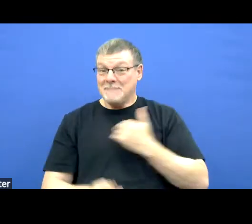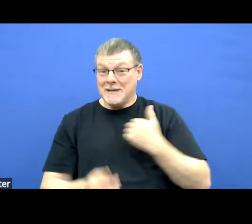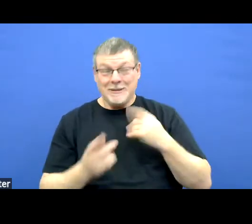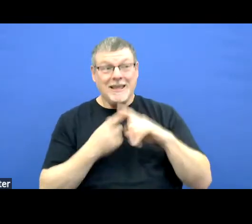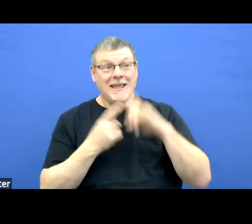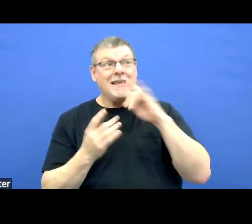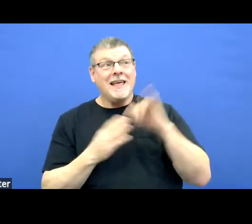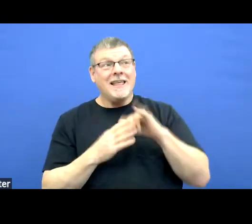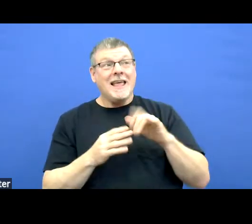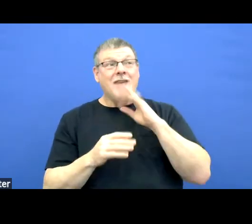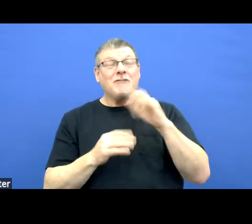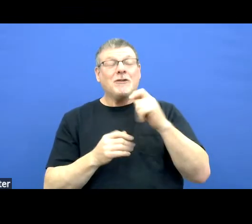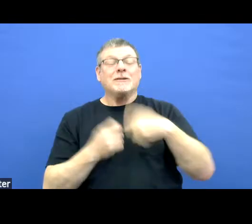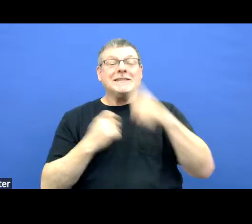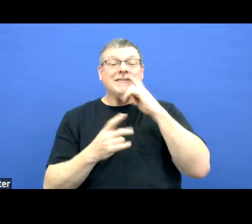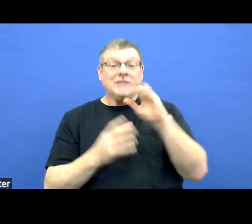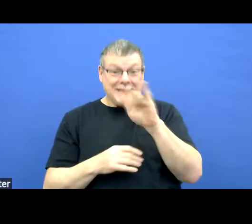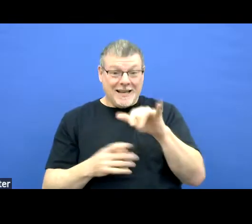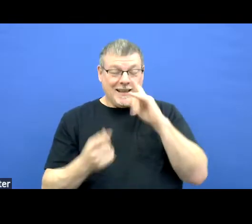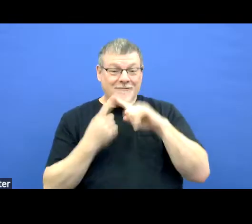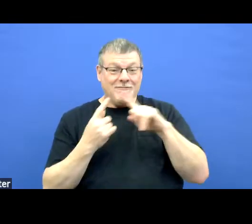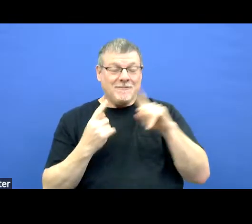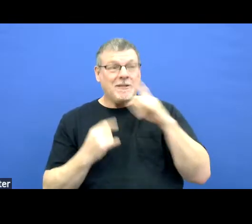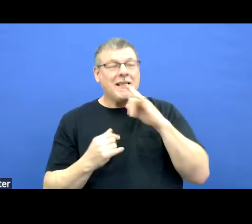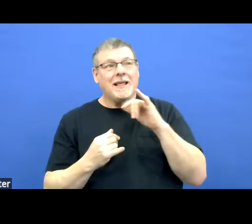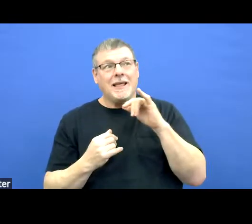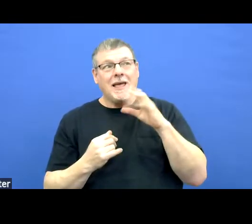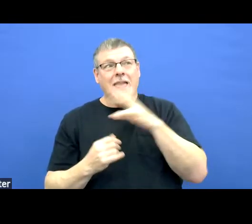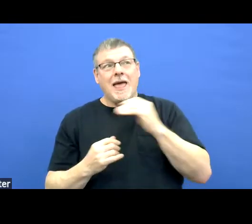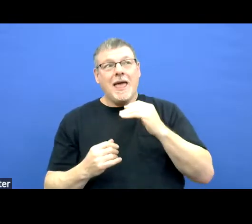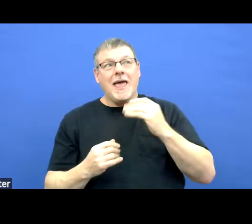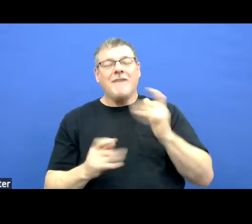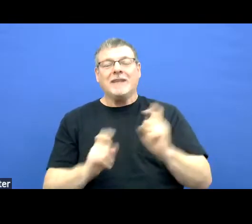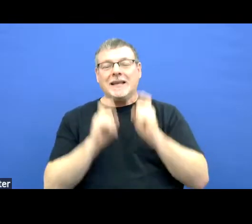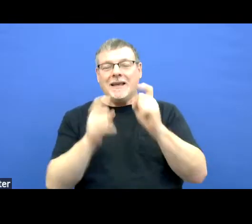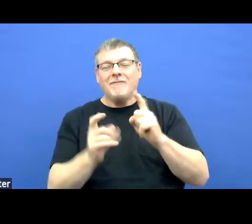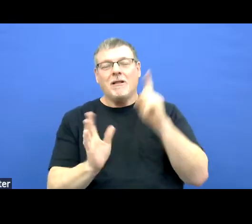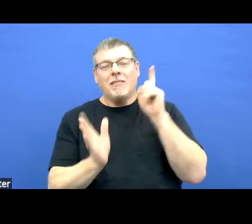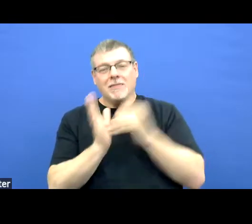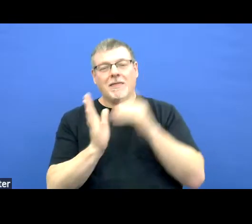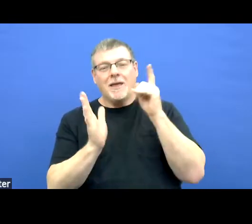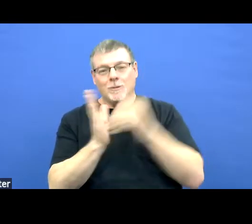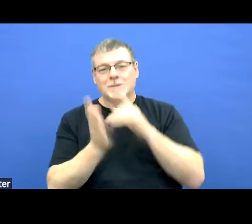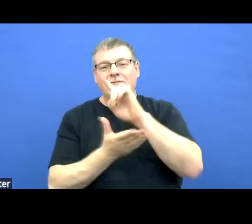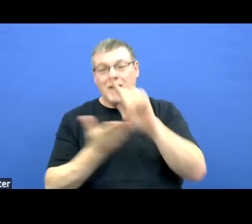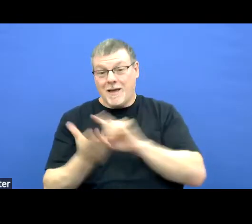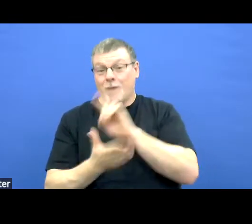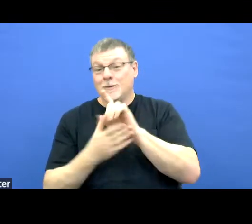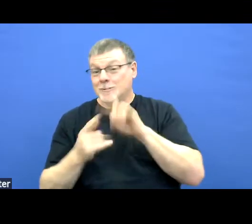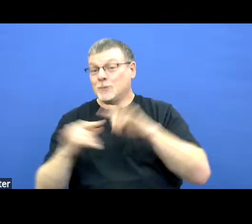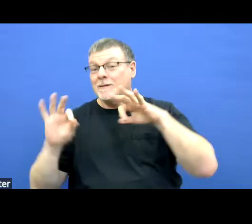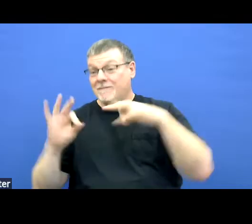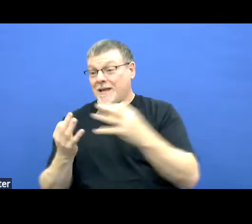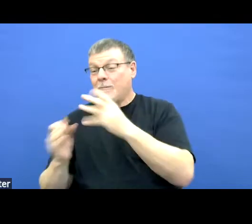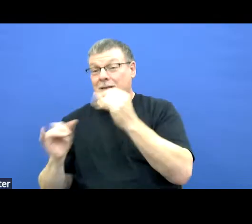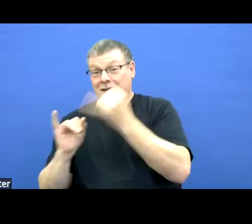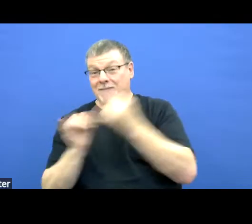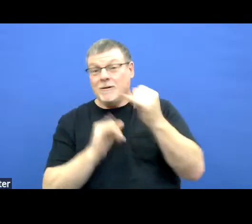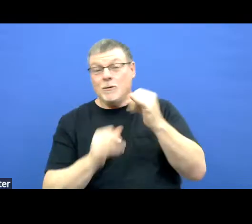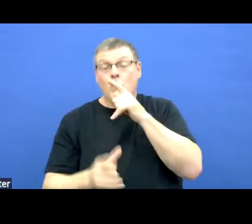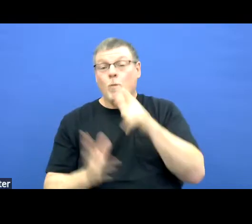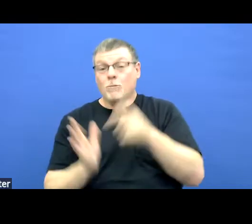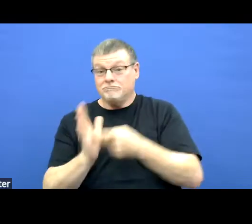of the Relief Society of the Church of Latter-day Saints, Emily has given thousands of hours to families and individuals in need of